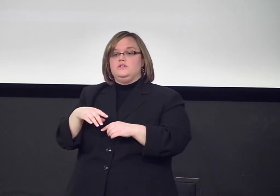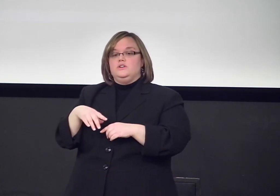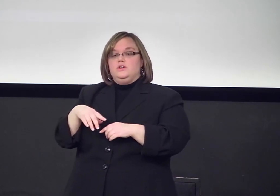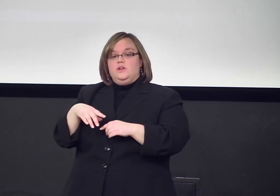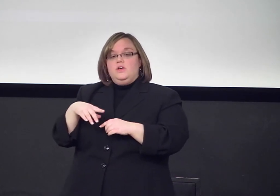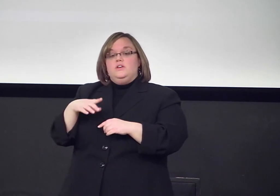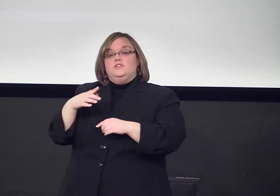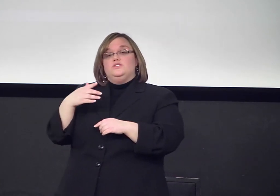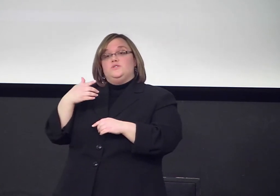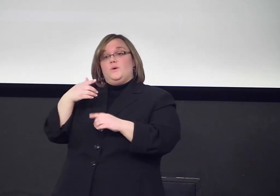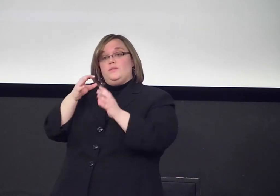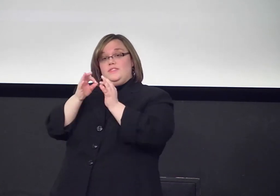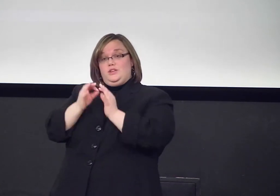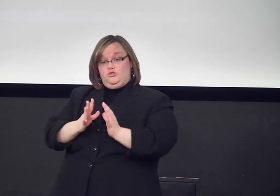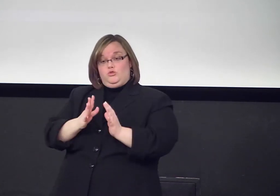we actually used a conference audio